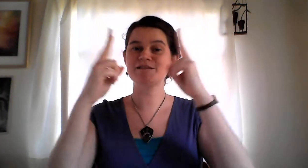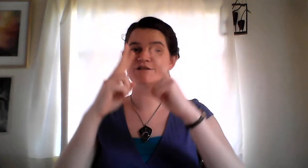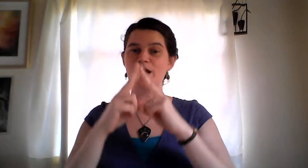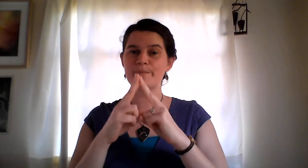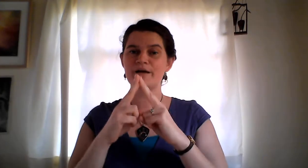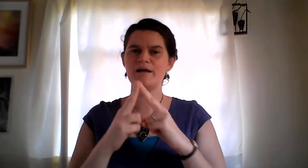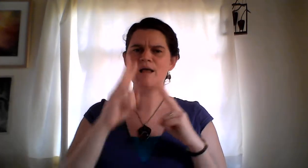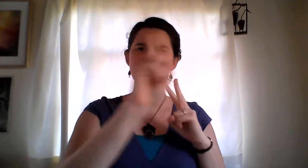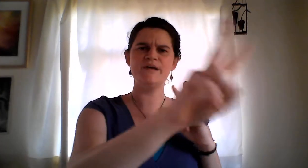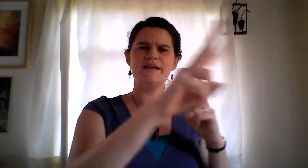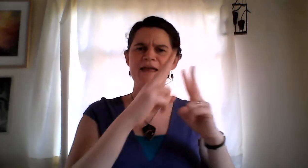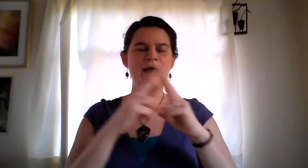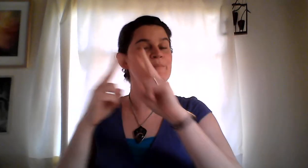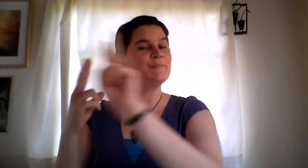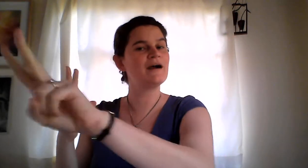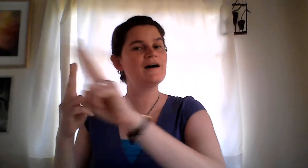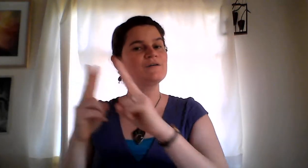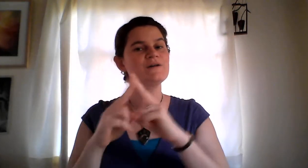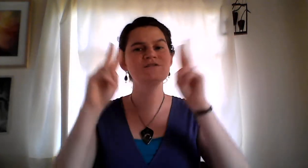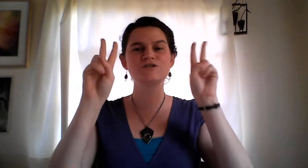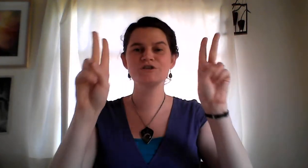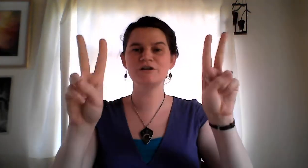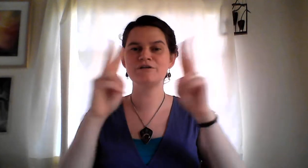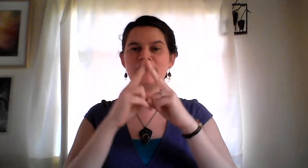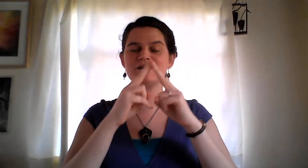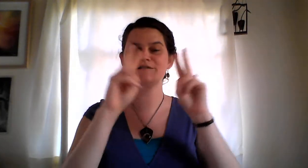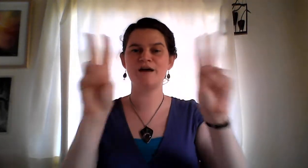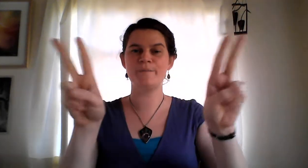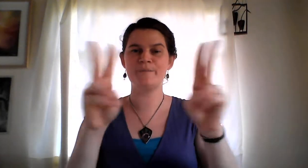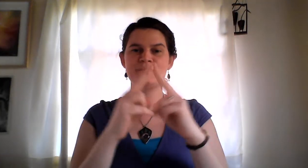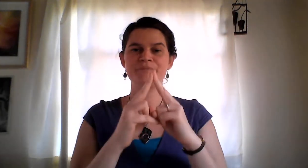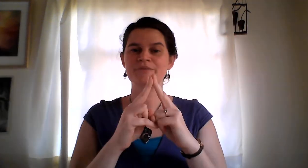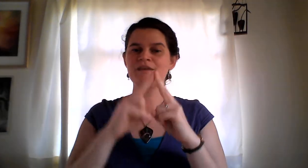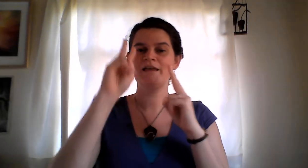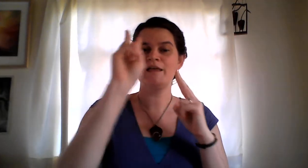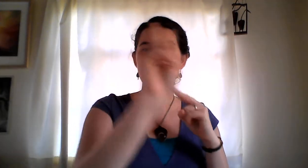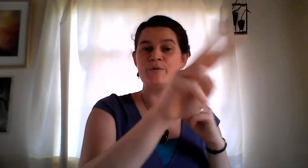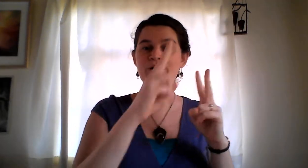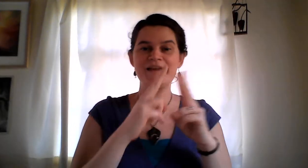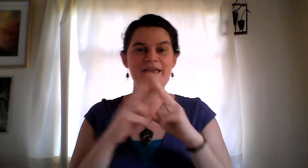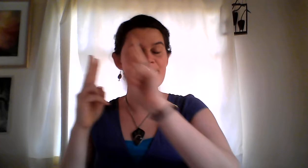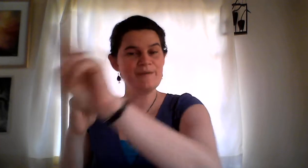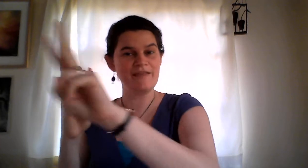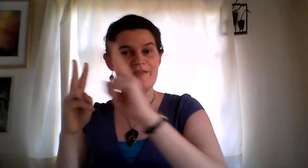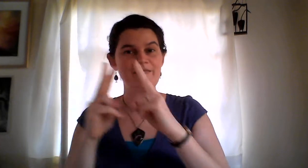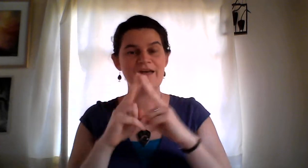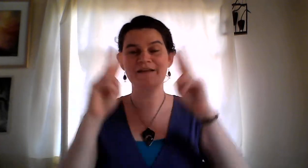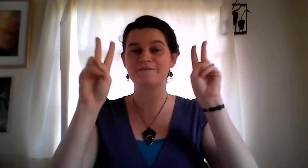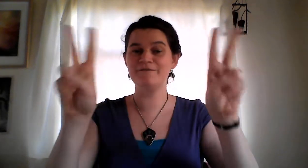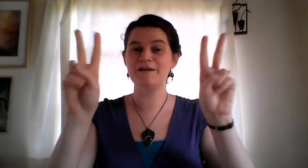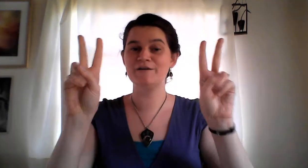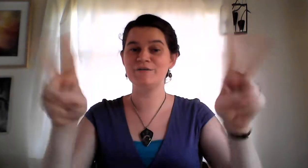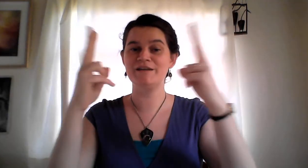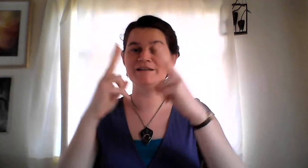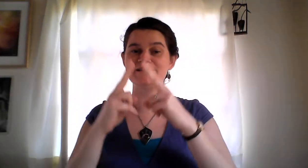shop, big and brown with sugar on top. A boy came in that very day,